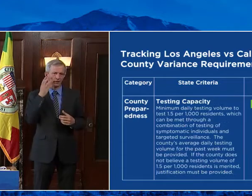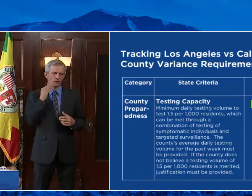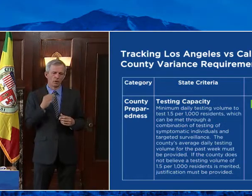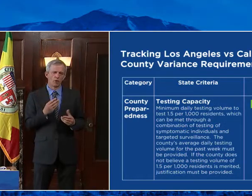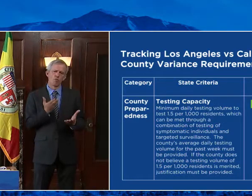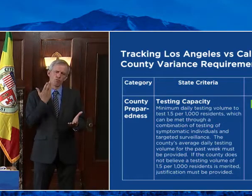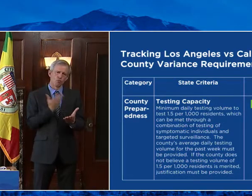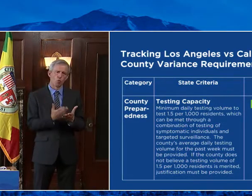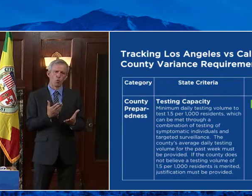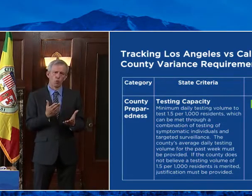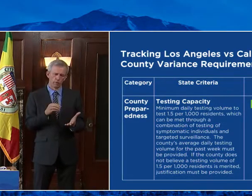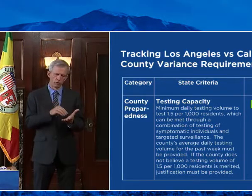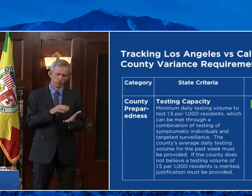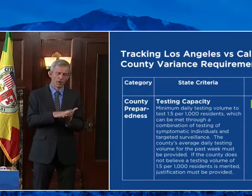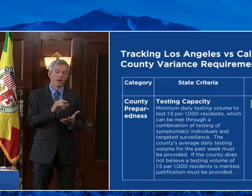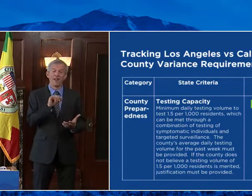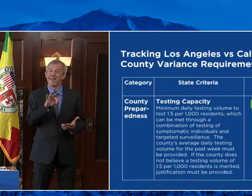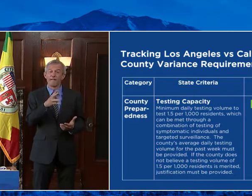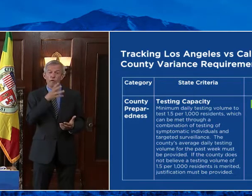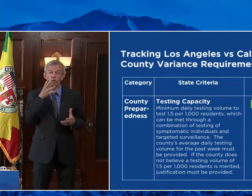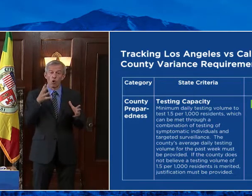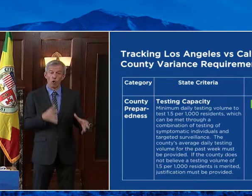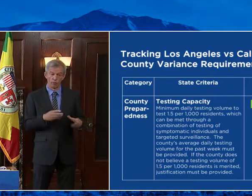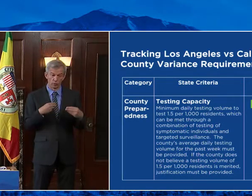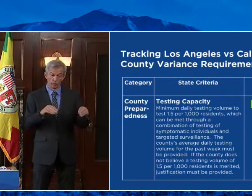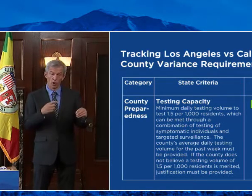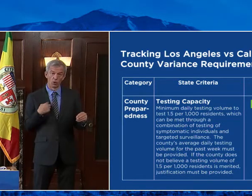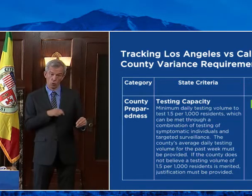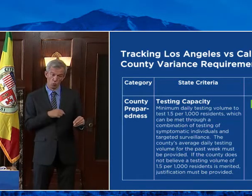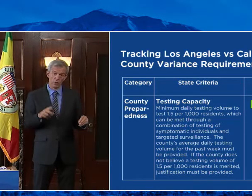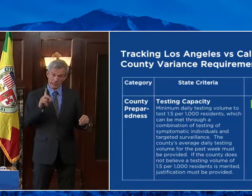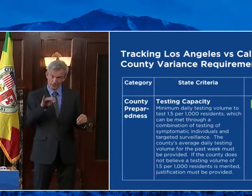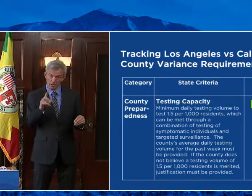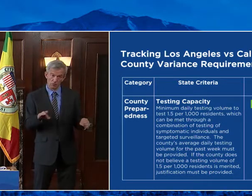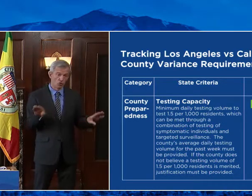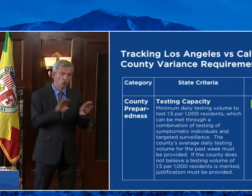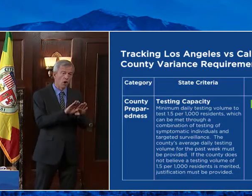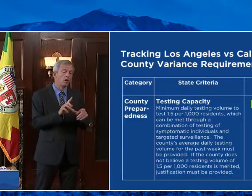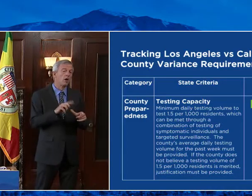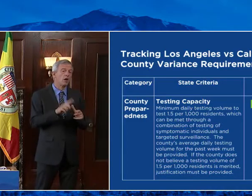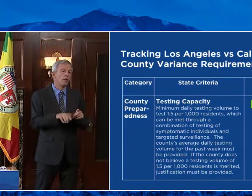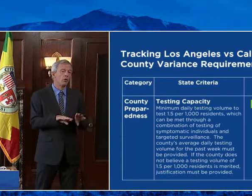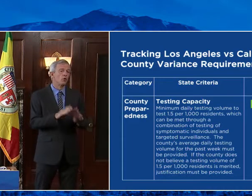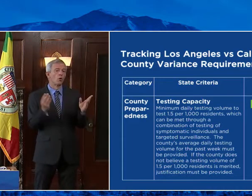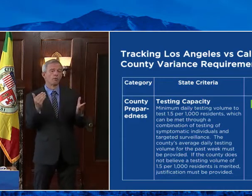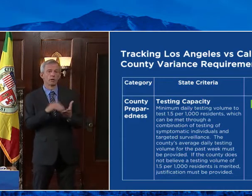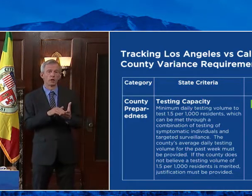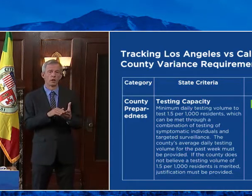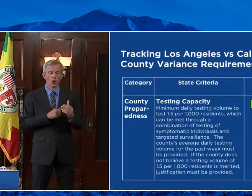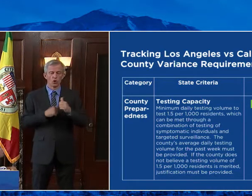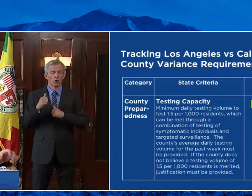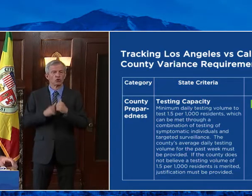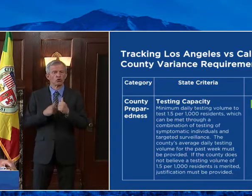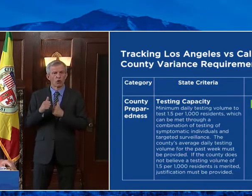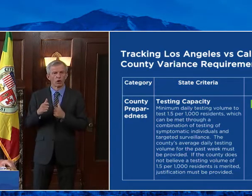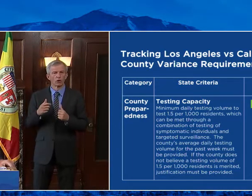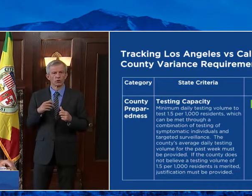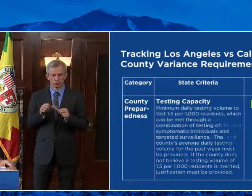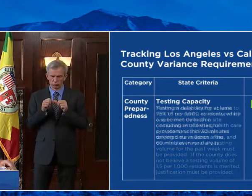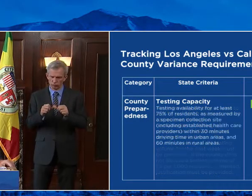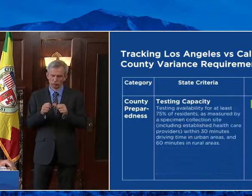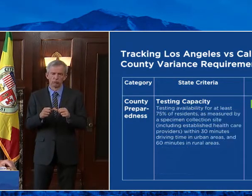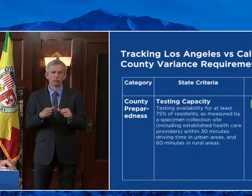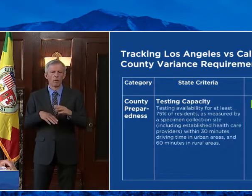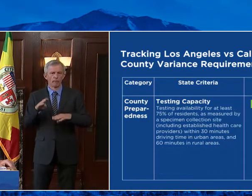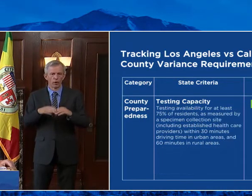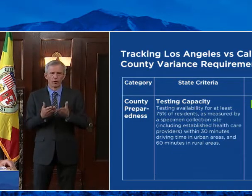crisis. Whether it was farmers markets that we shut down and reopened with good guidance, the construction trades that we kept building critical infrastructure